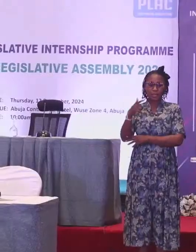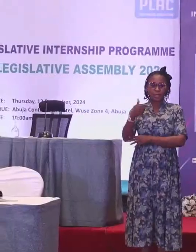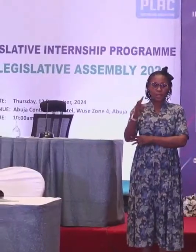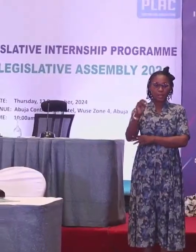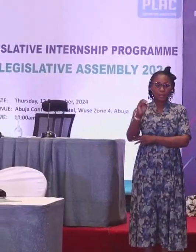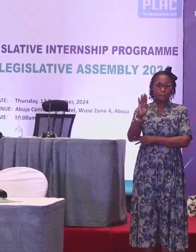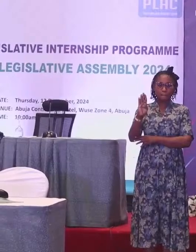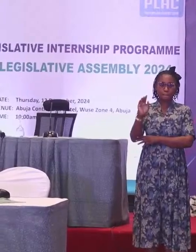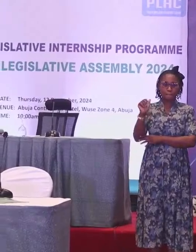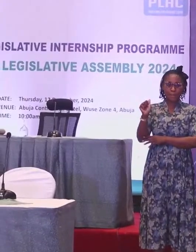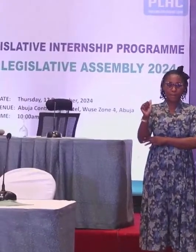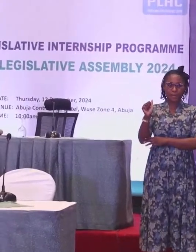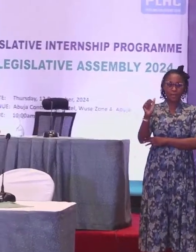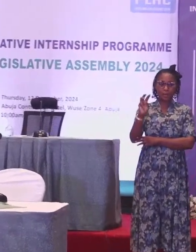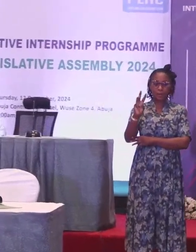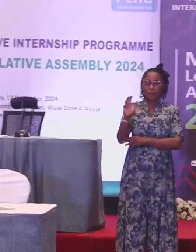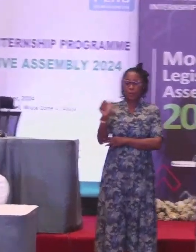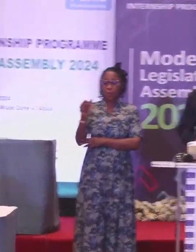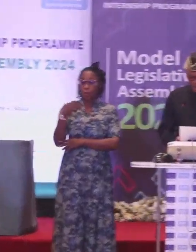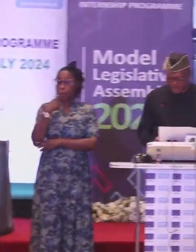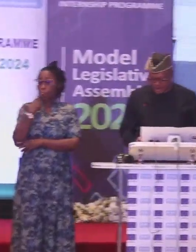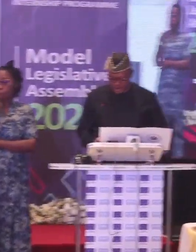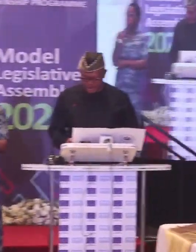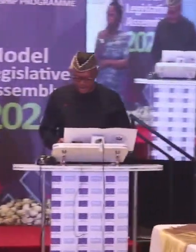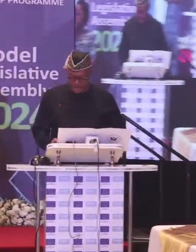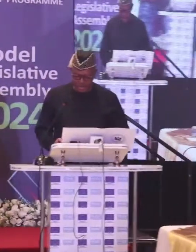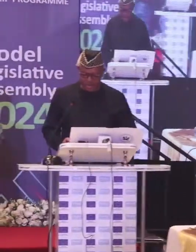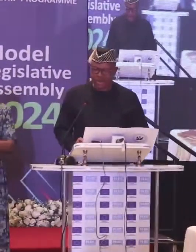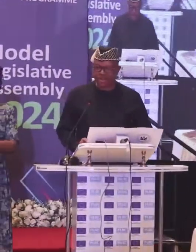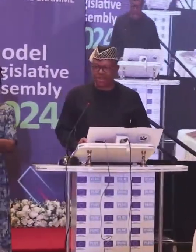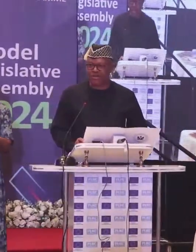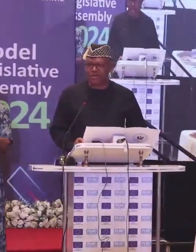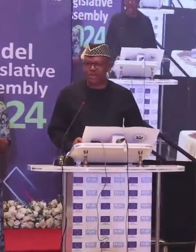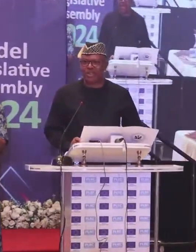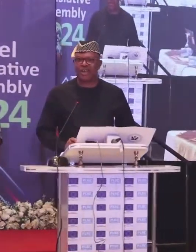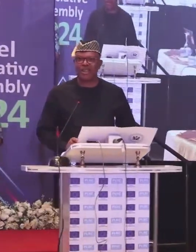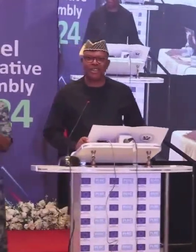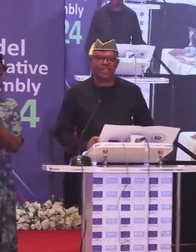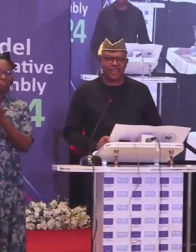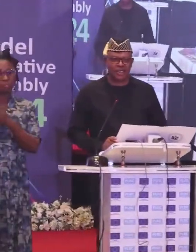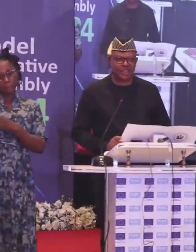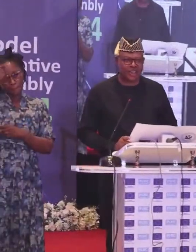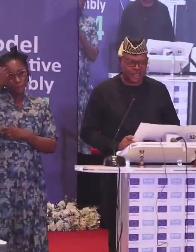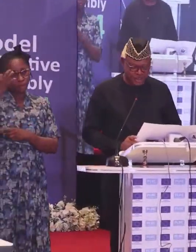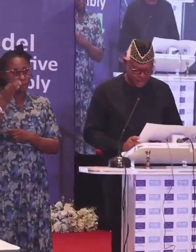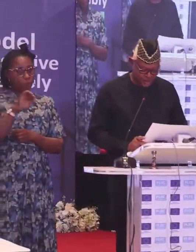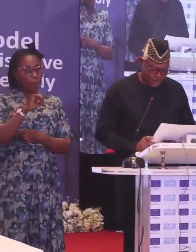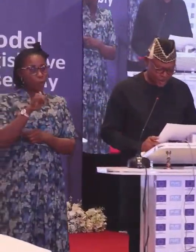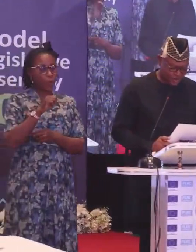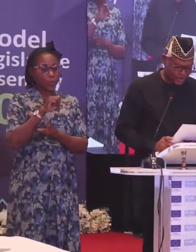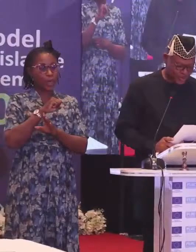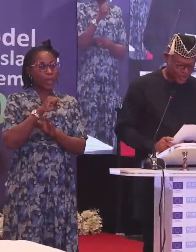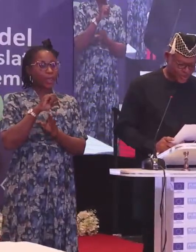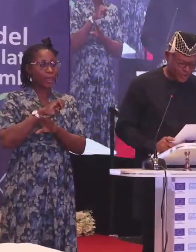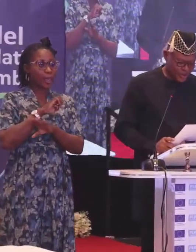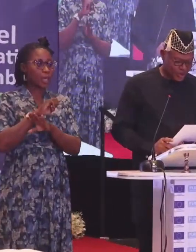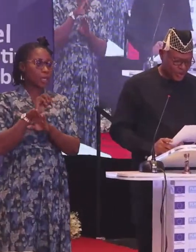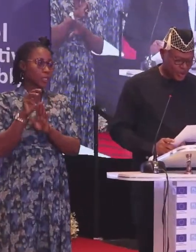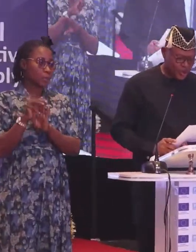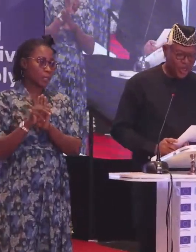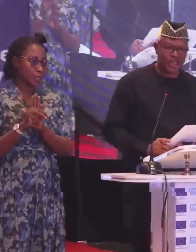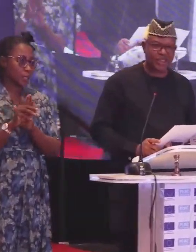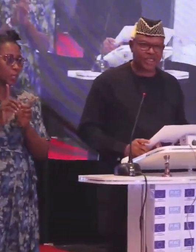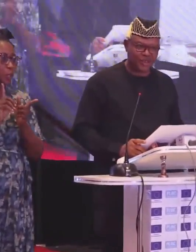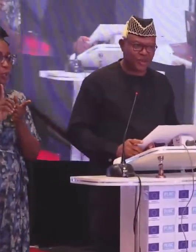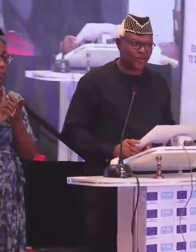who is unavoidably absent because of other state engagement. So he